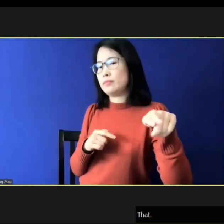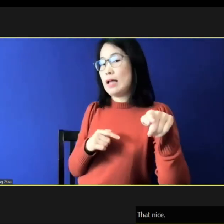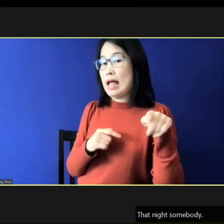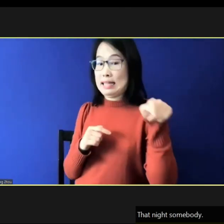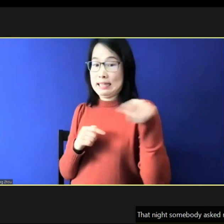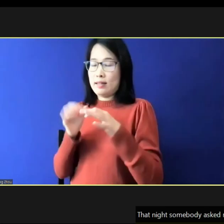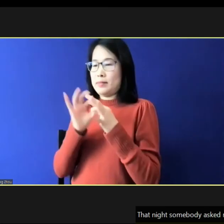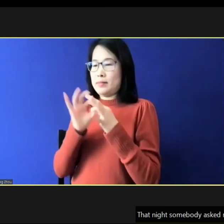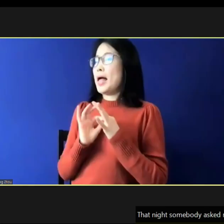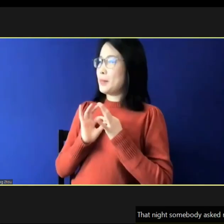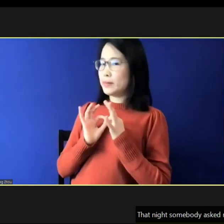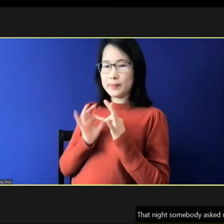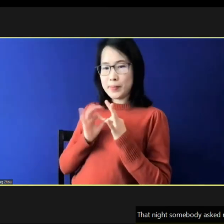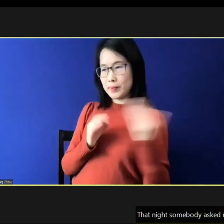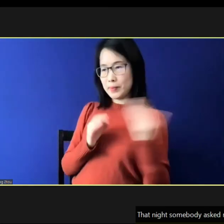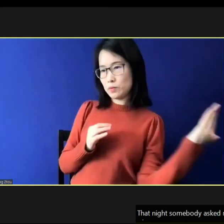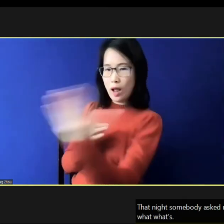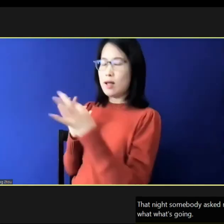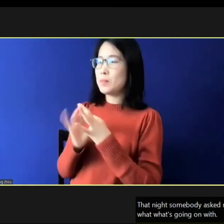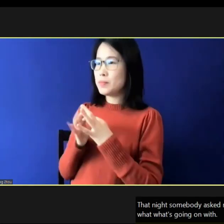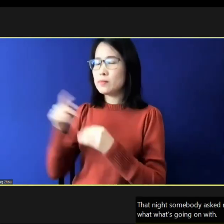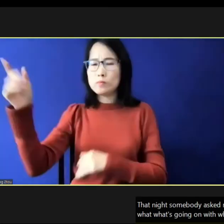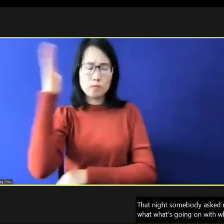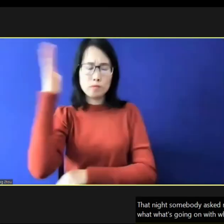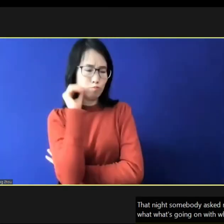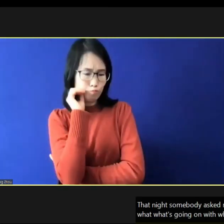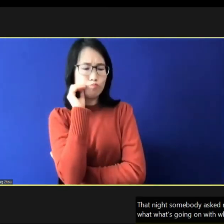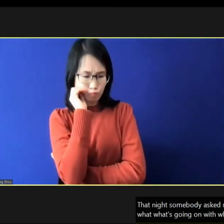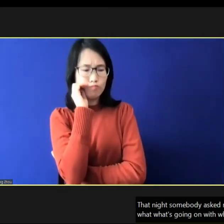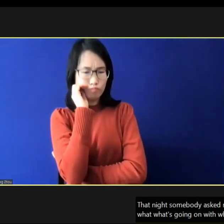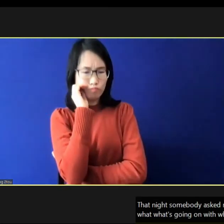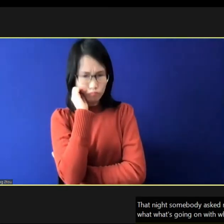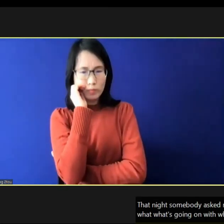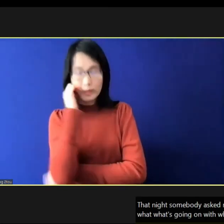somebody asked me, you know, so what's going on? What's happening? And